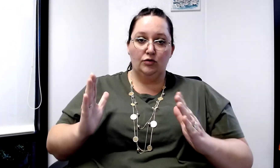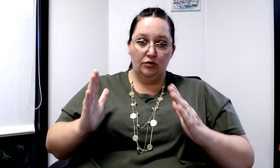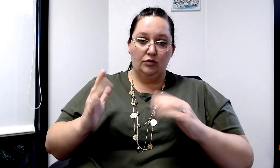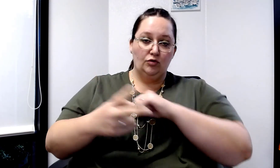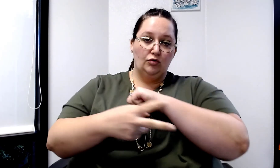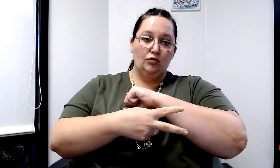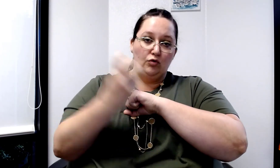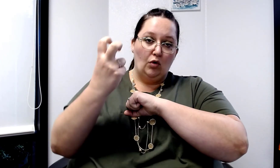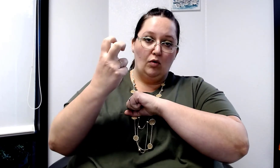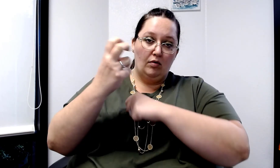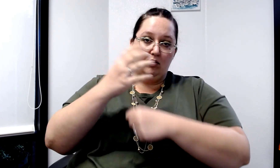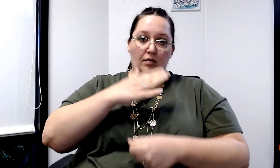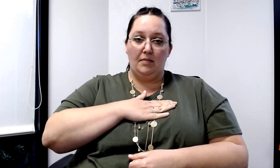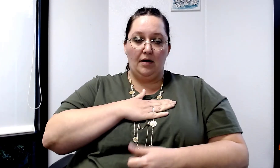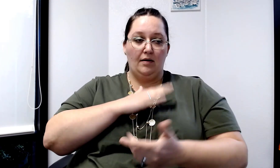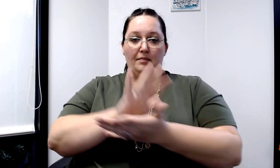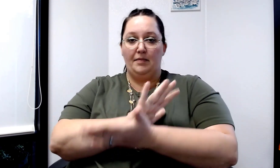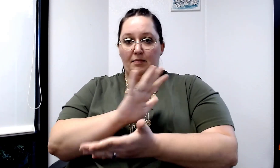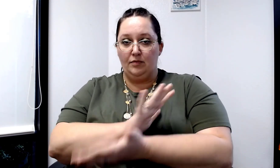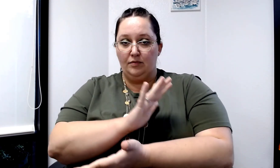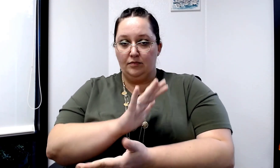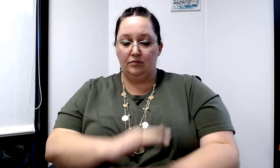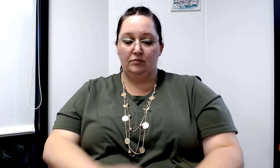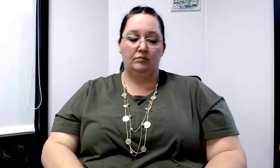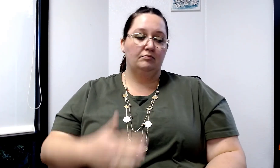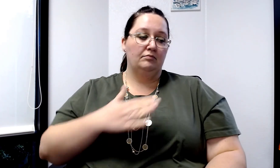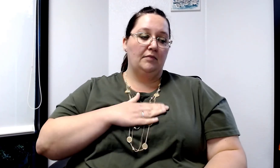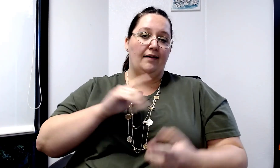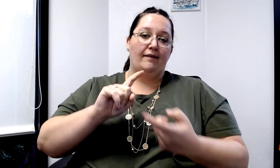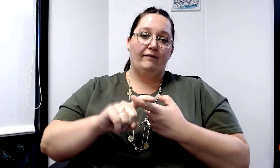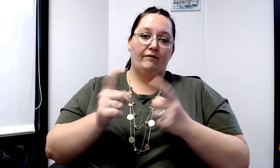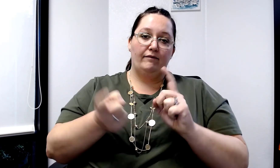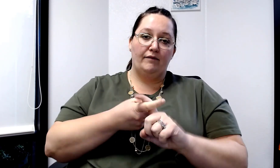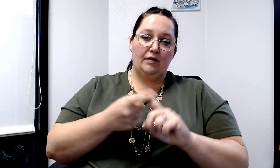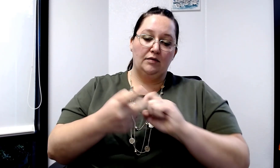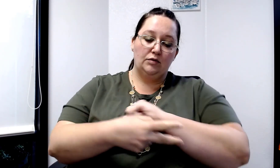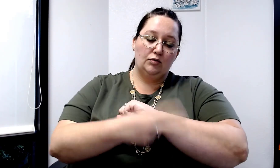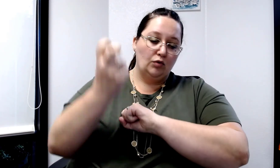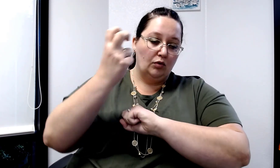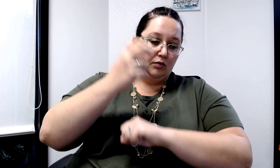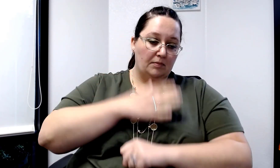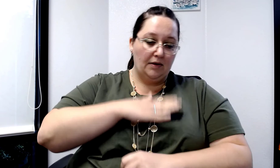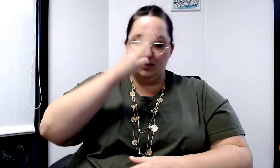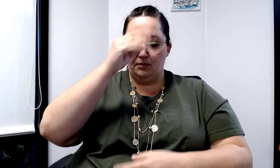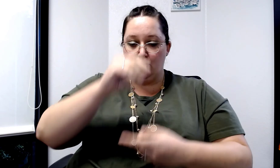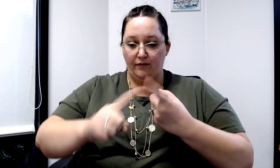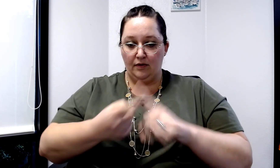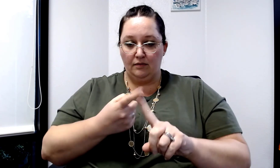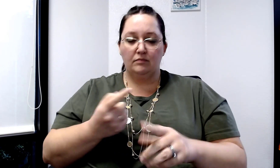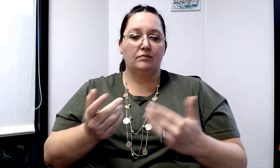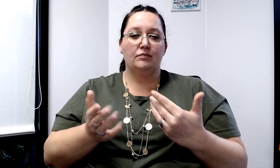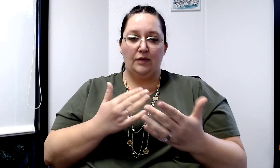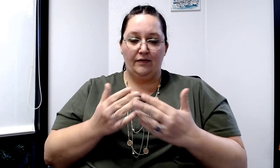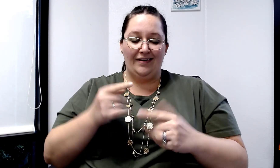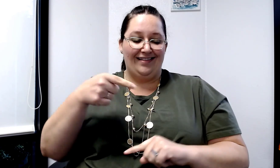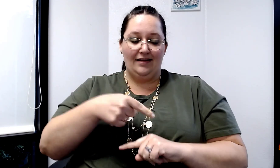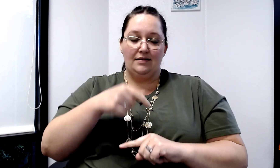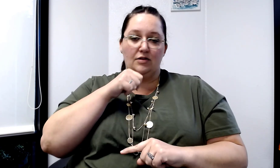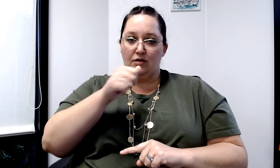My teacher stole my paper. Whatever. My friend stole my boyfriend. Whatever